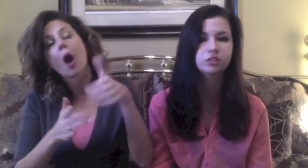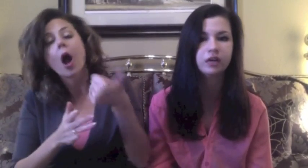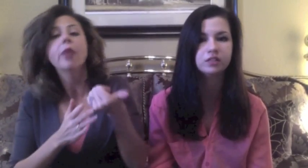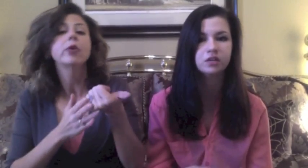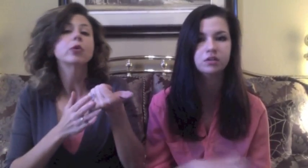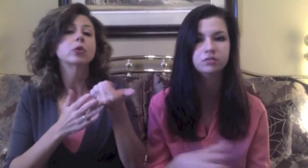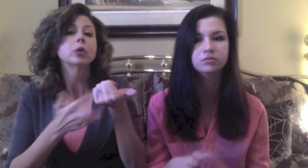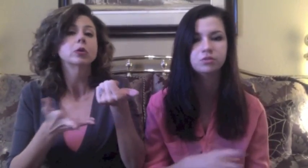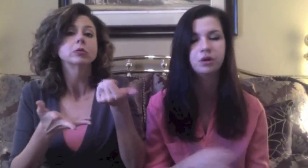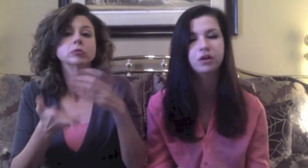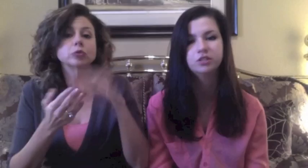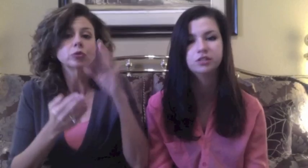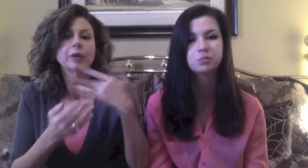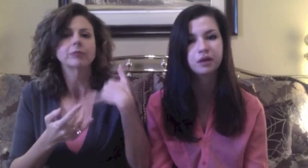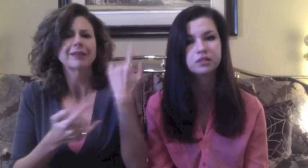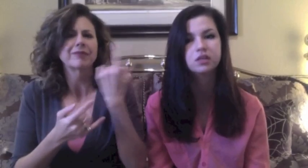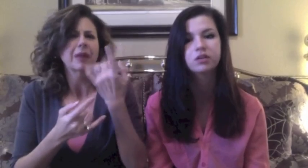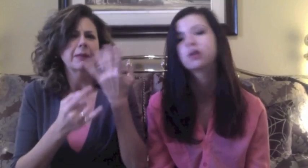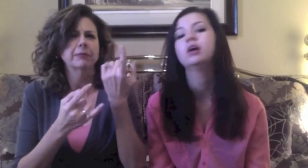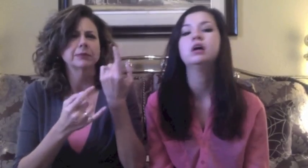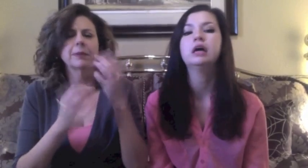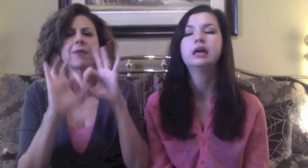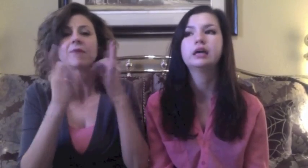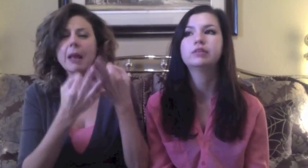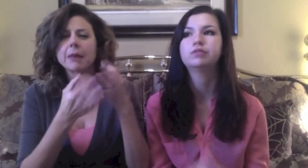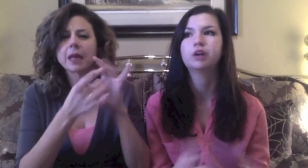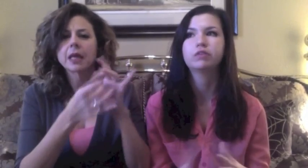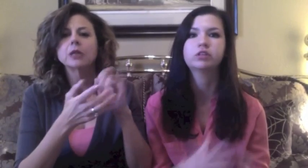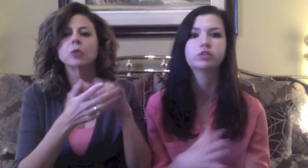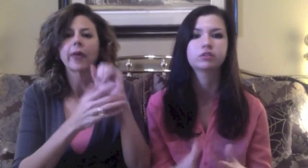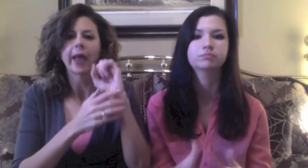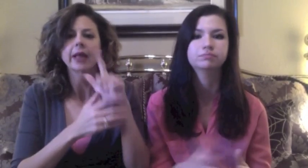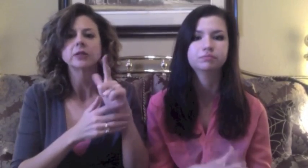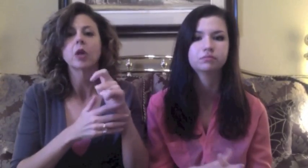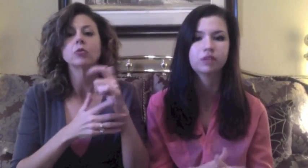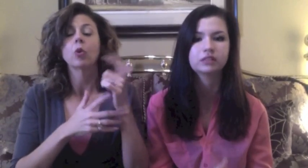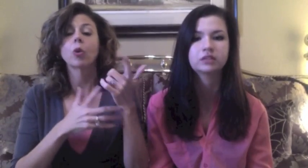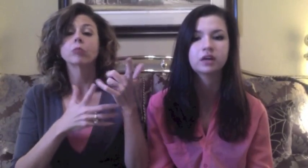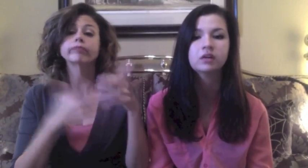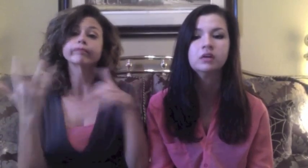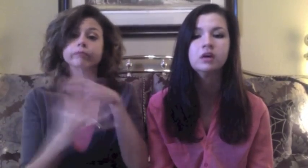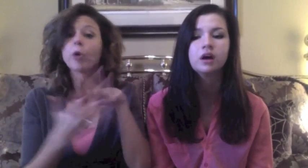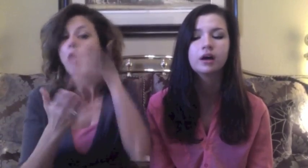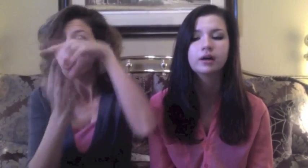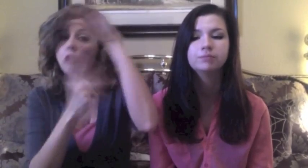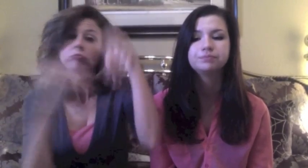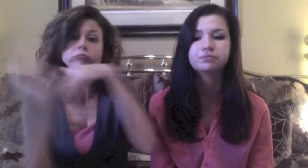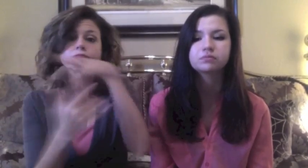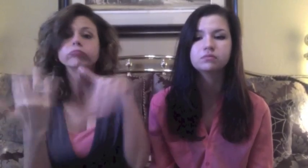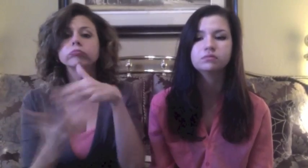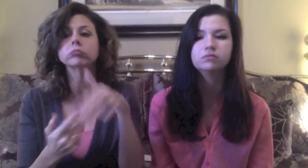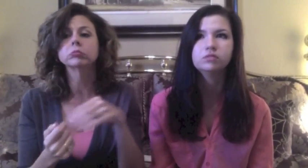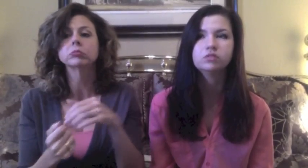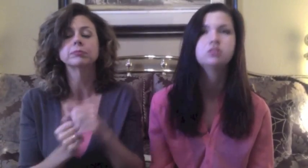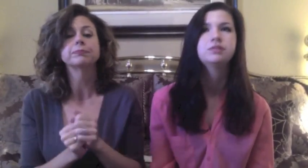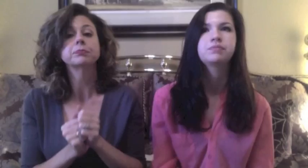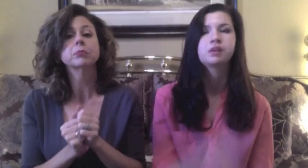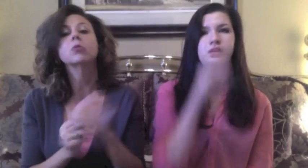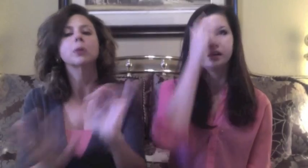kind of family connection to ASL, and so we all get a chance to practice together and feed off each other and things like that. So